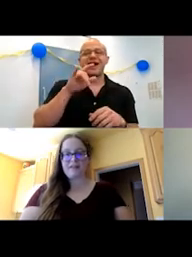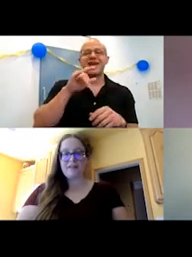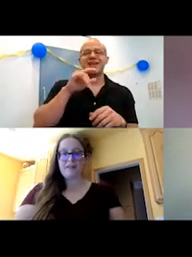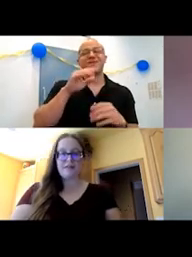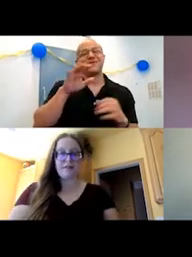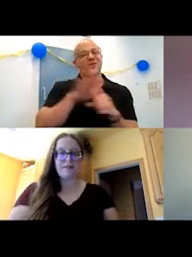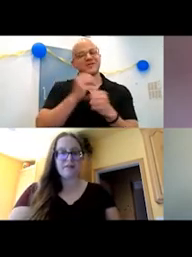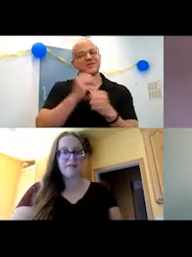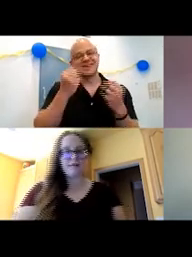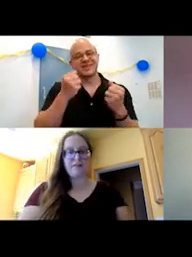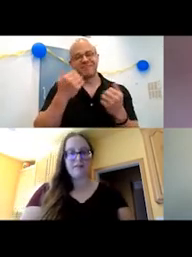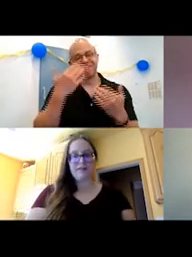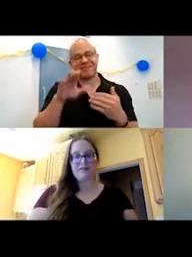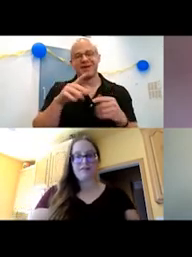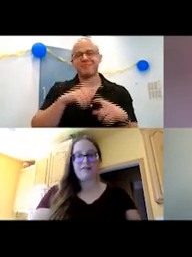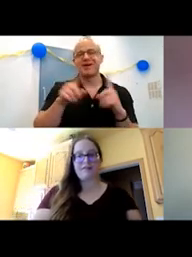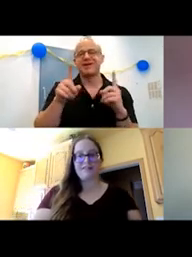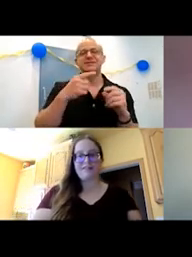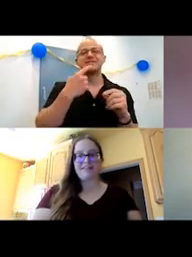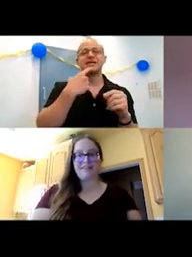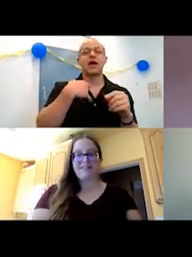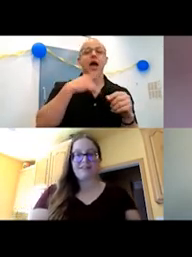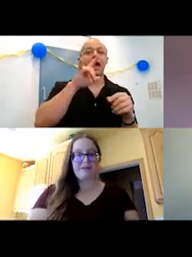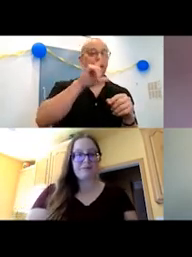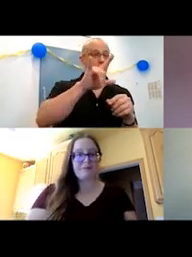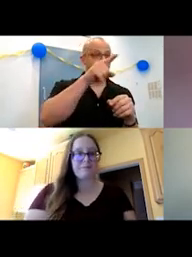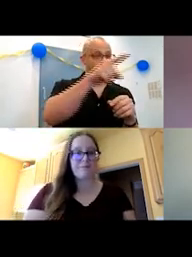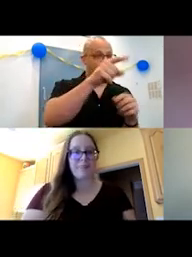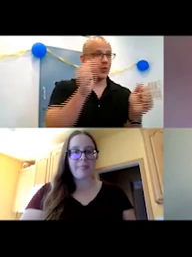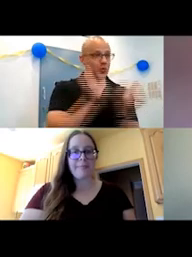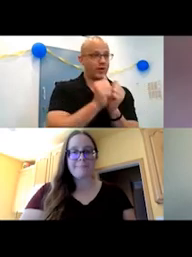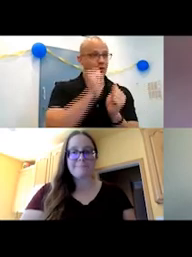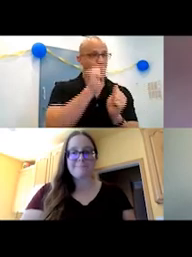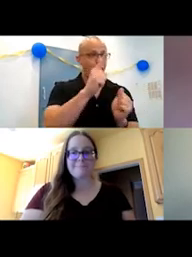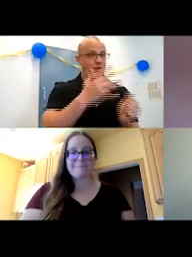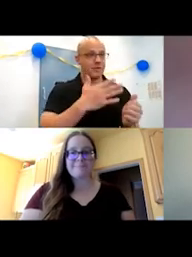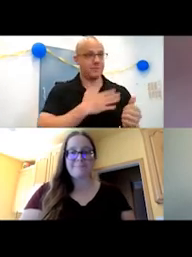One person asked me full sign for